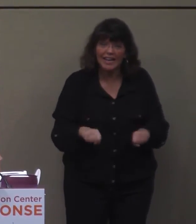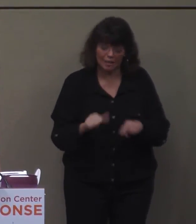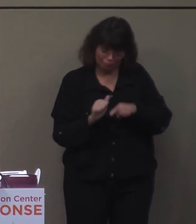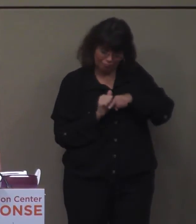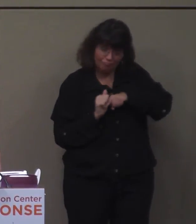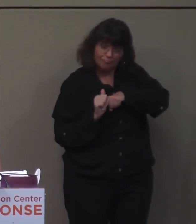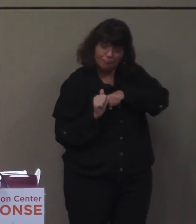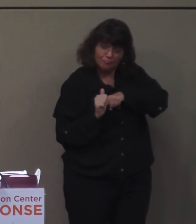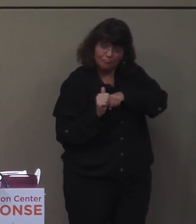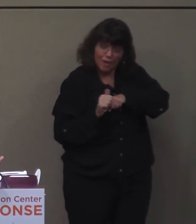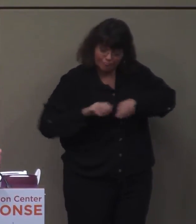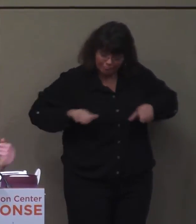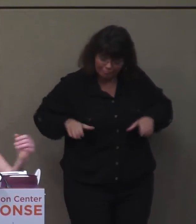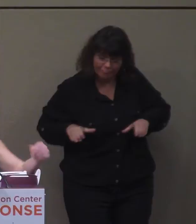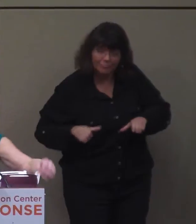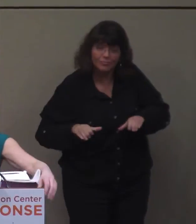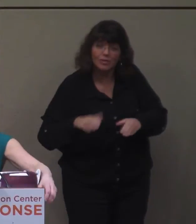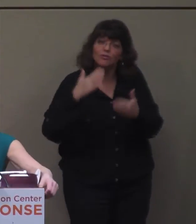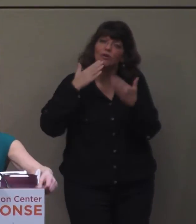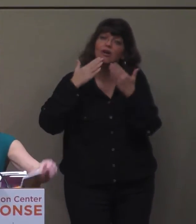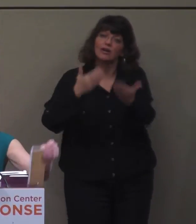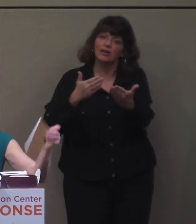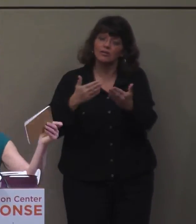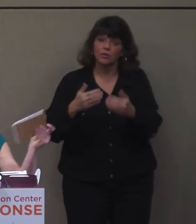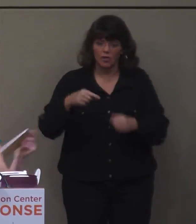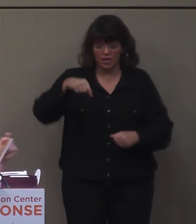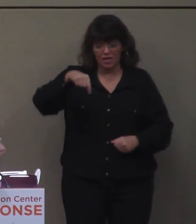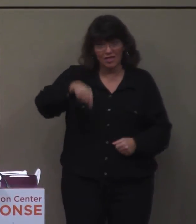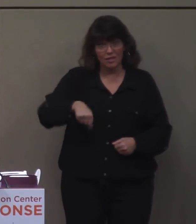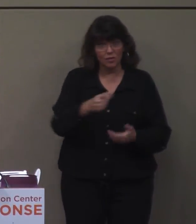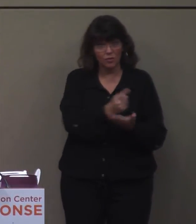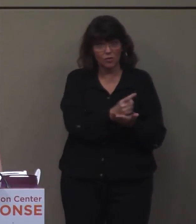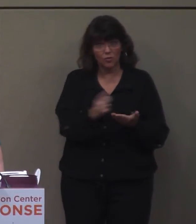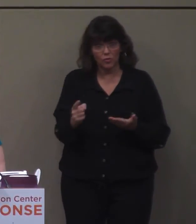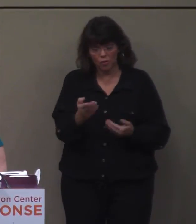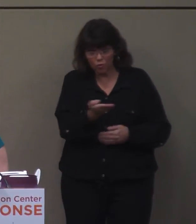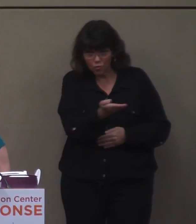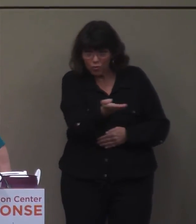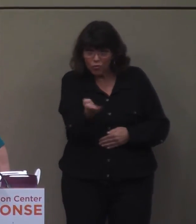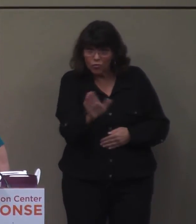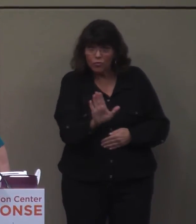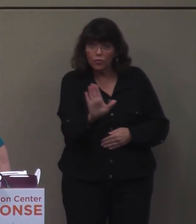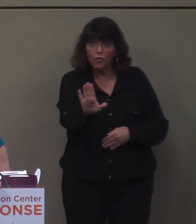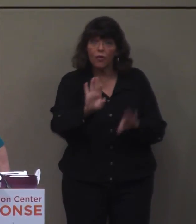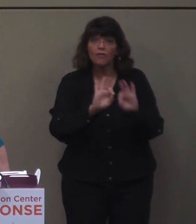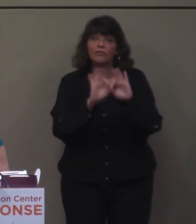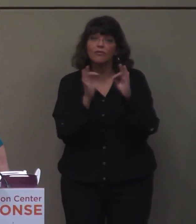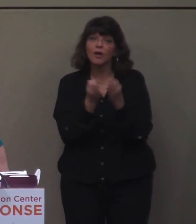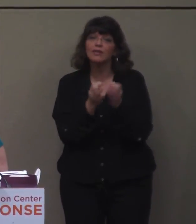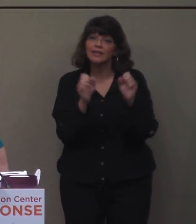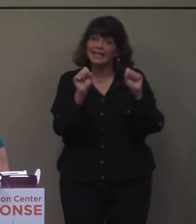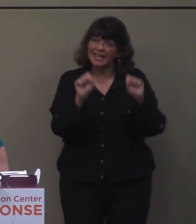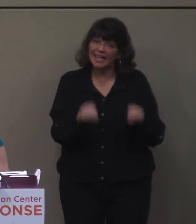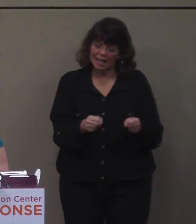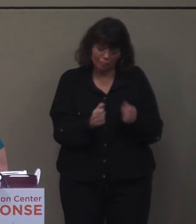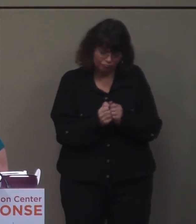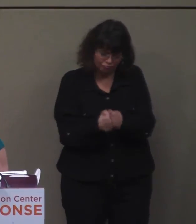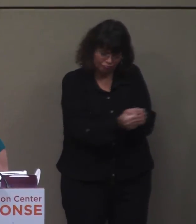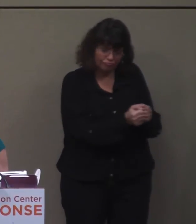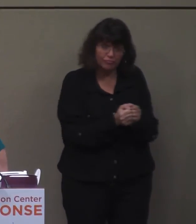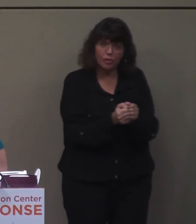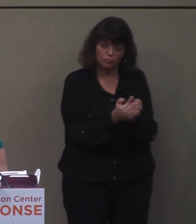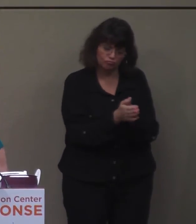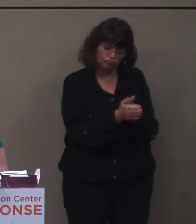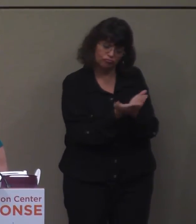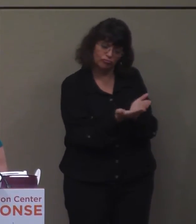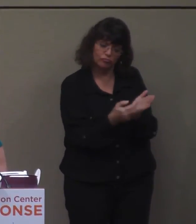want to challenge you sometime this week with your families. In my little kit, I have a little journal, and I really want to encourage each of you, kids and